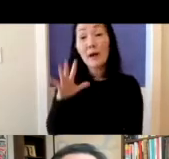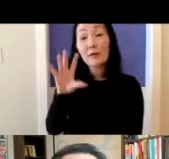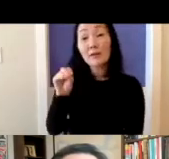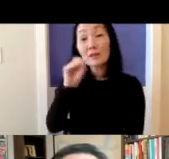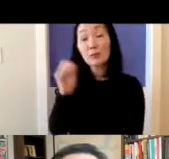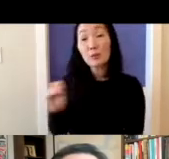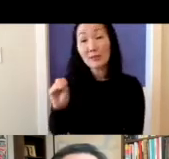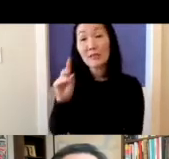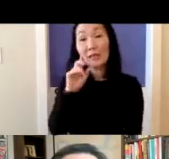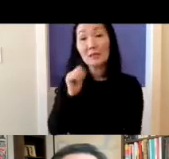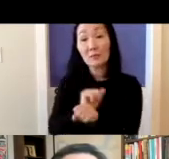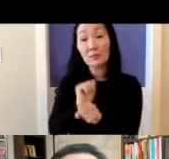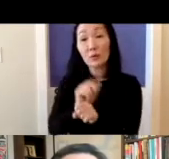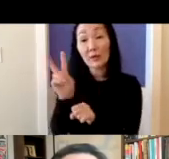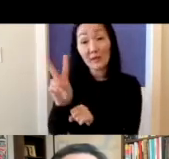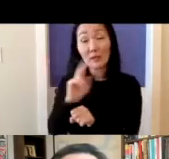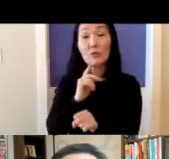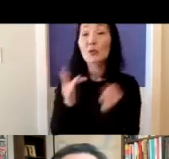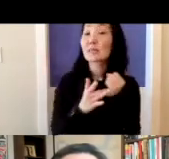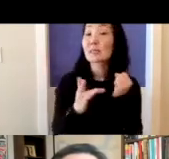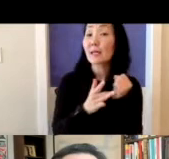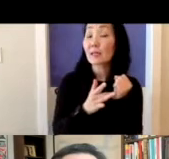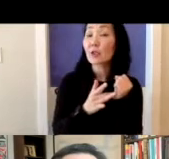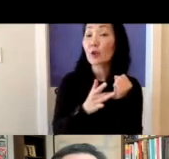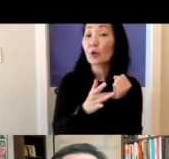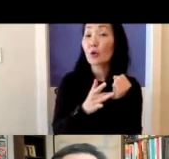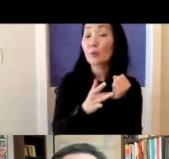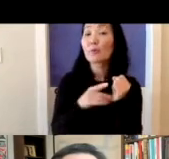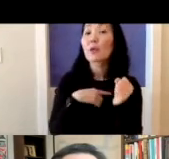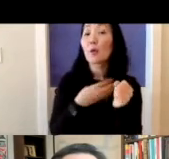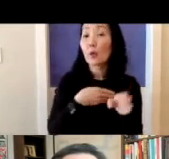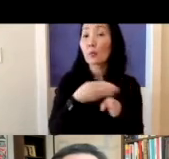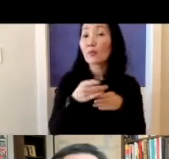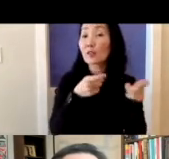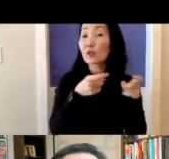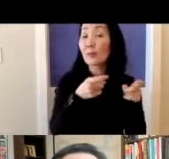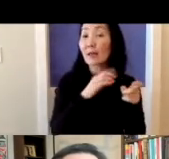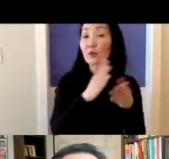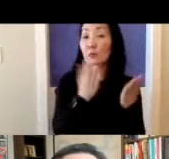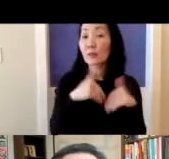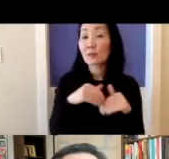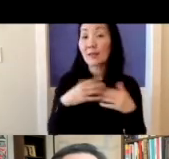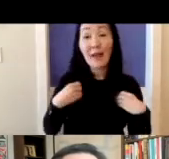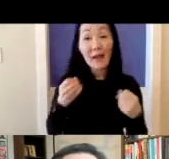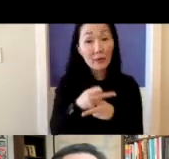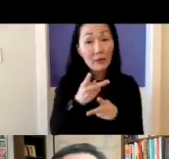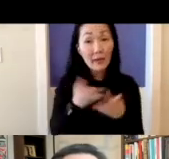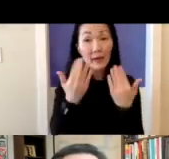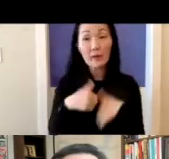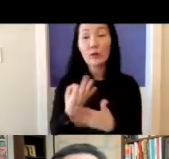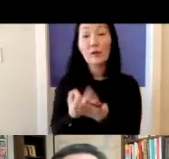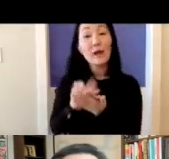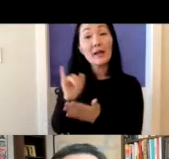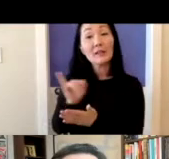either in technical and professional management roles, it's in healthcare, it's in finance, insurance, and